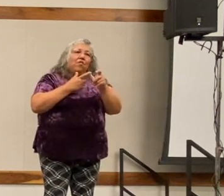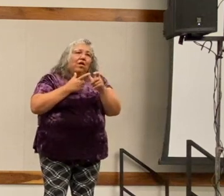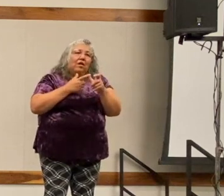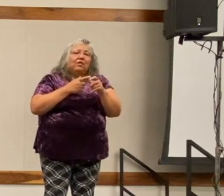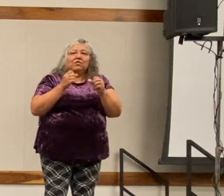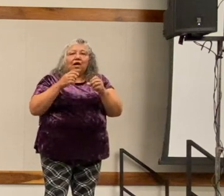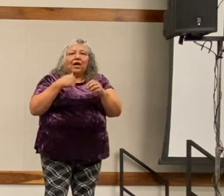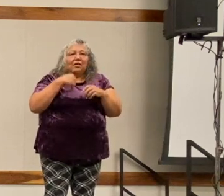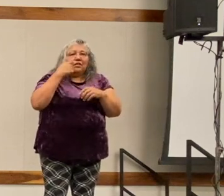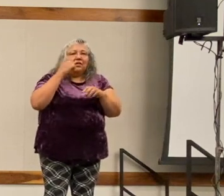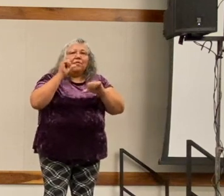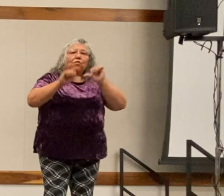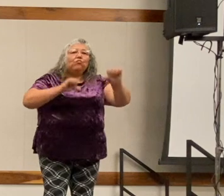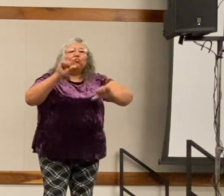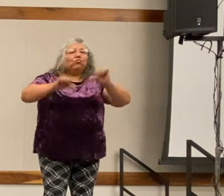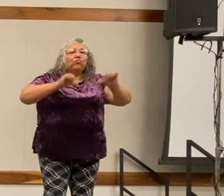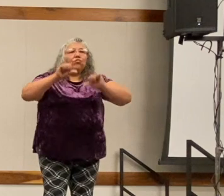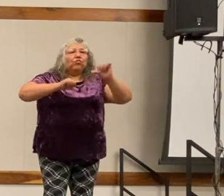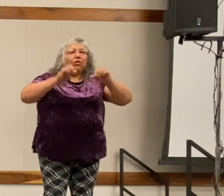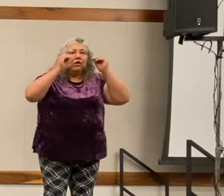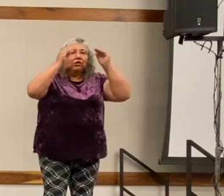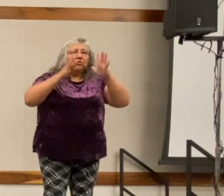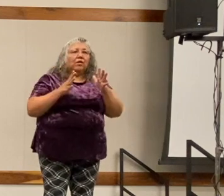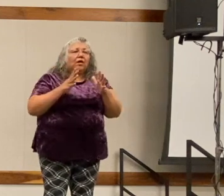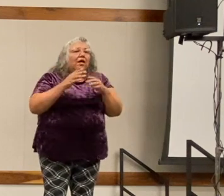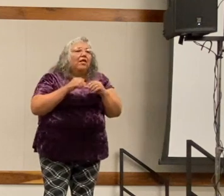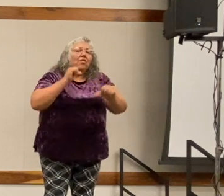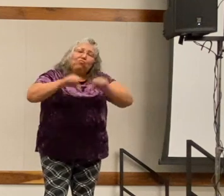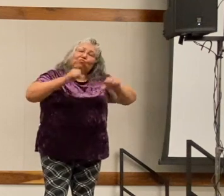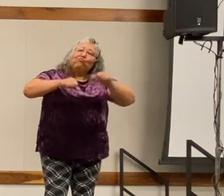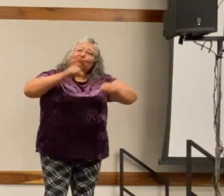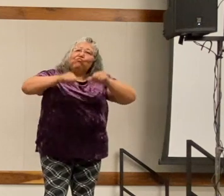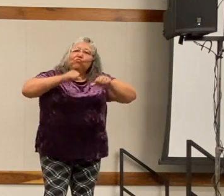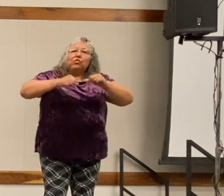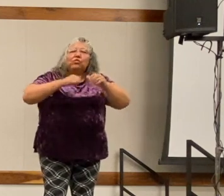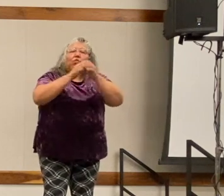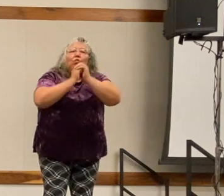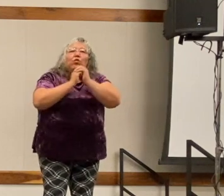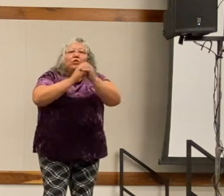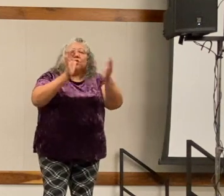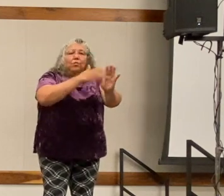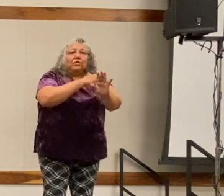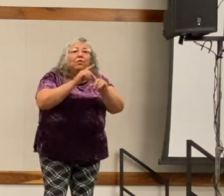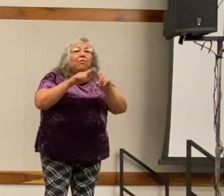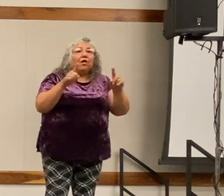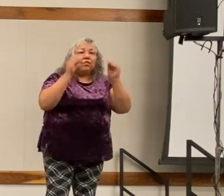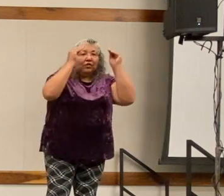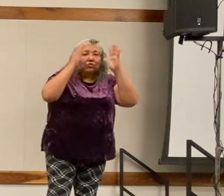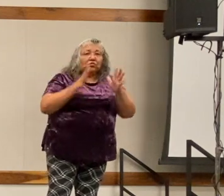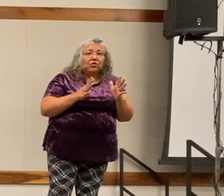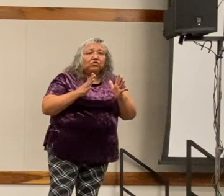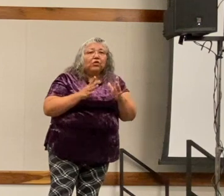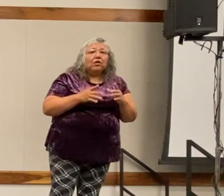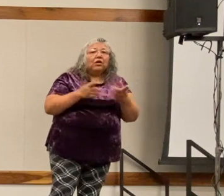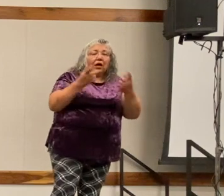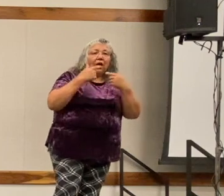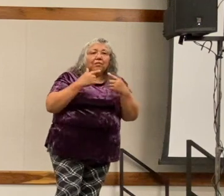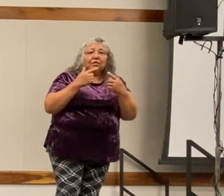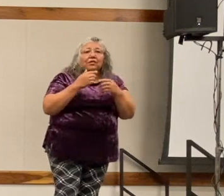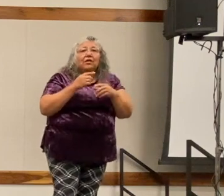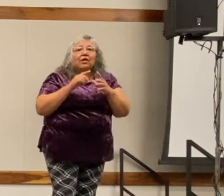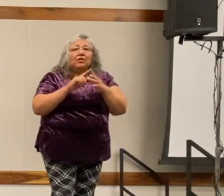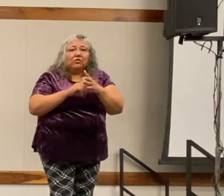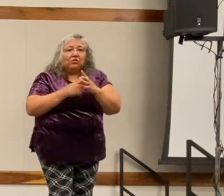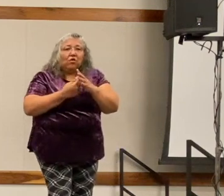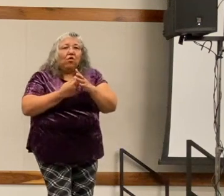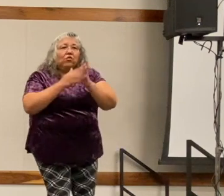So I was thinking about spinning instructors, right? And they're spinning out to worship music and all that stuff. But the instructor comes and can start praying